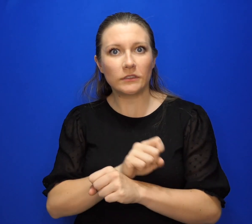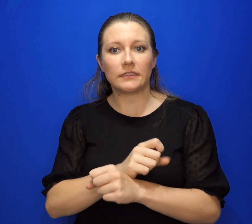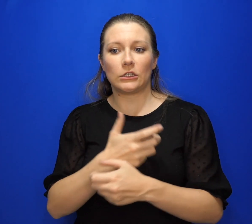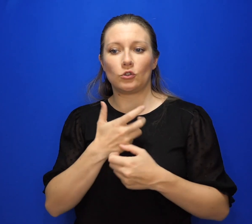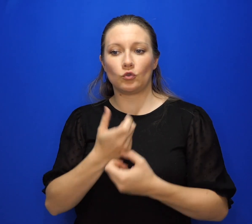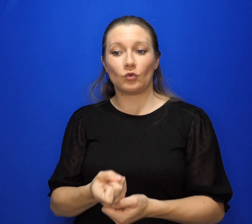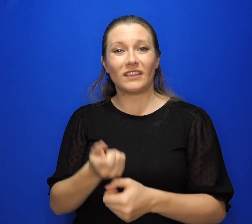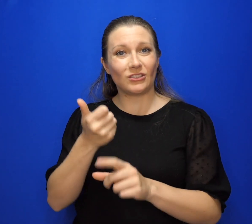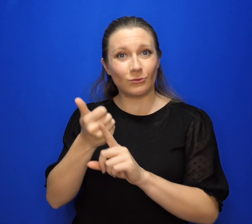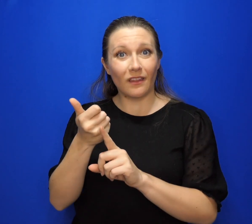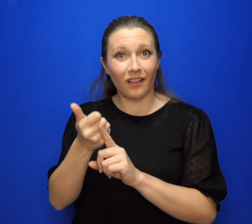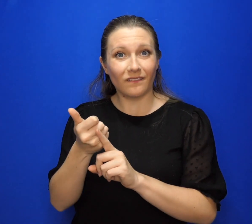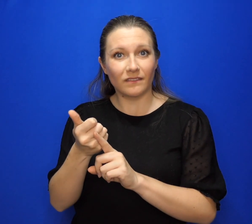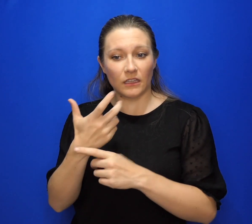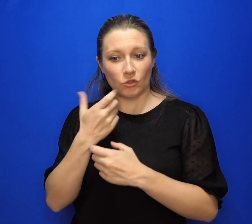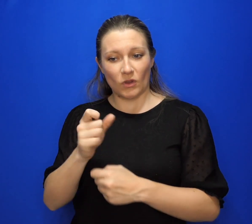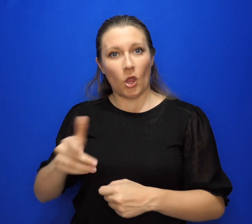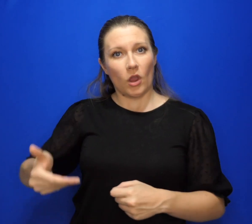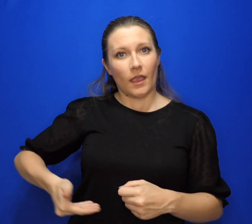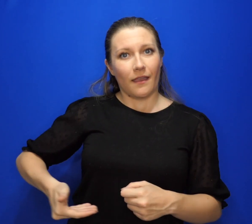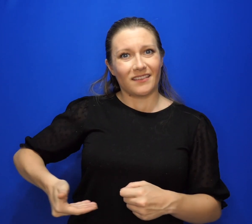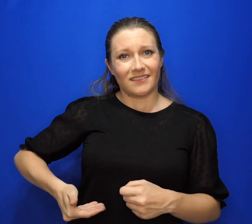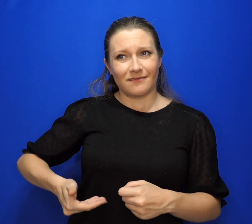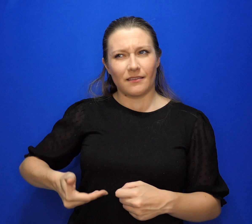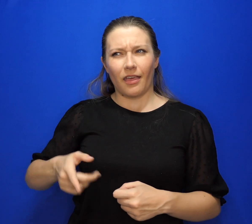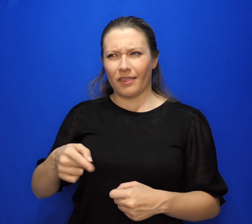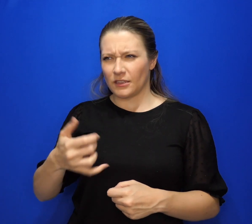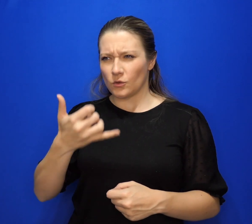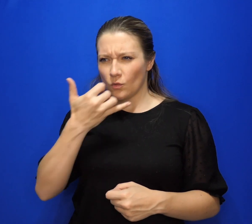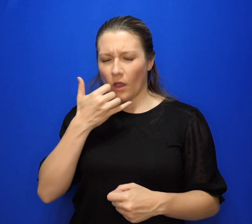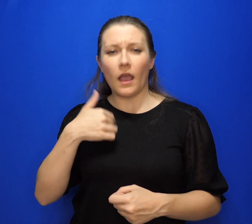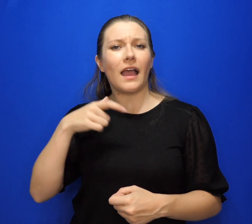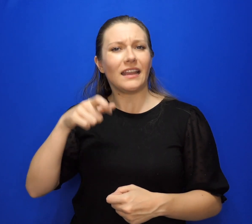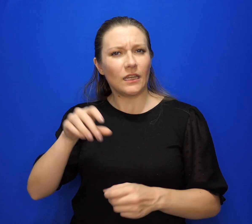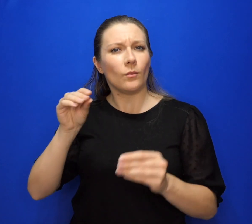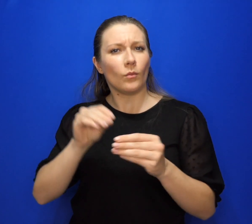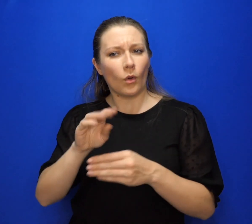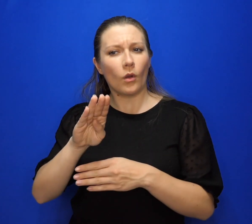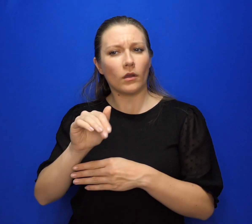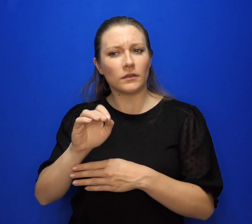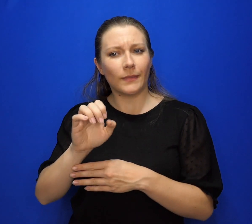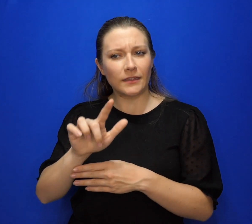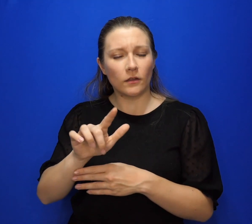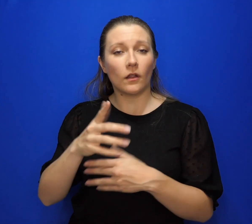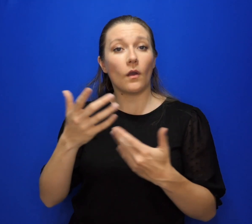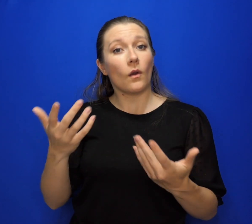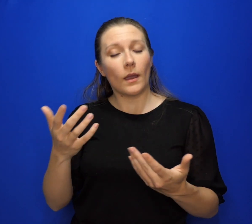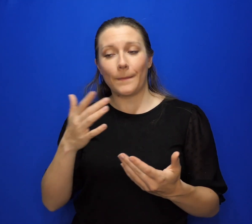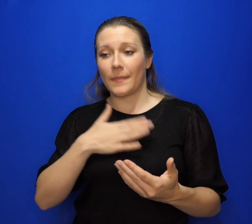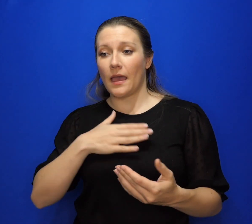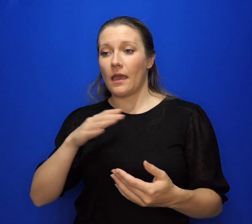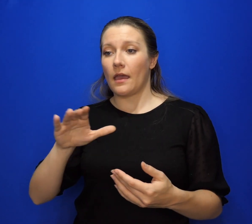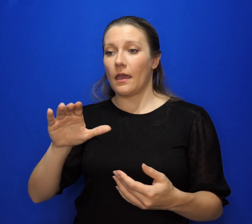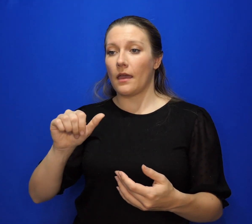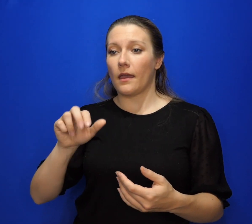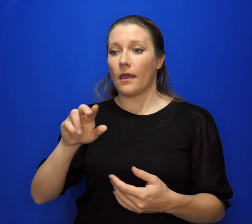wrong. I need more basil, or my Right. carb ratio is not right, or this shouldn't be happening this way. Instead of just asking